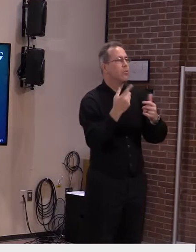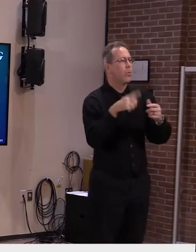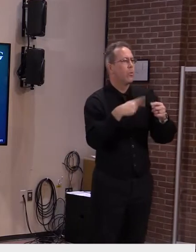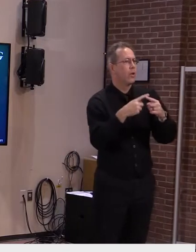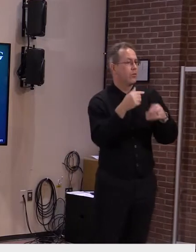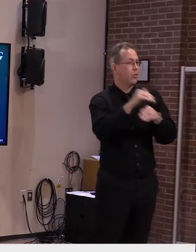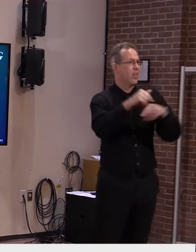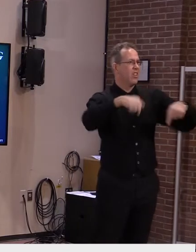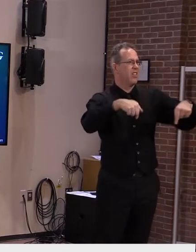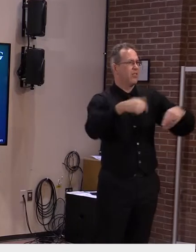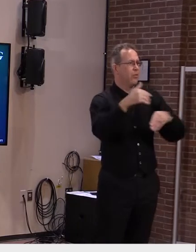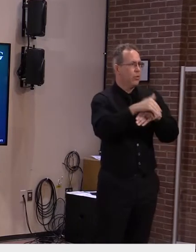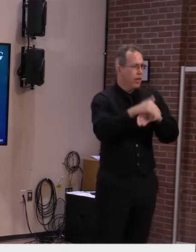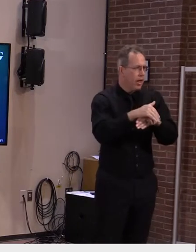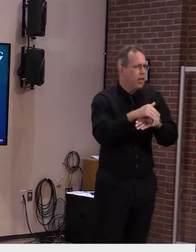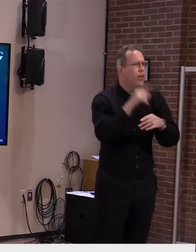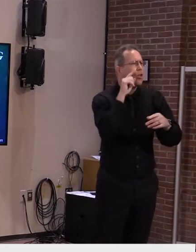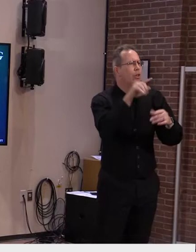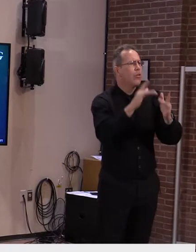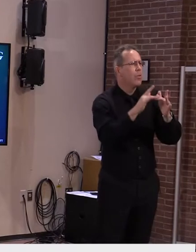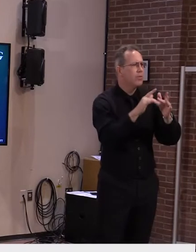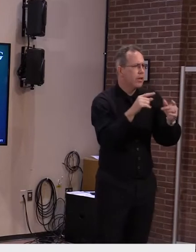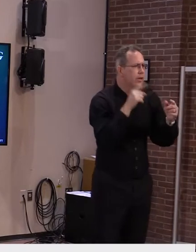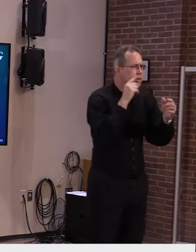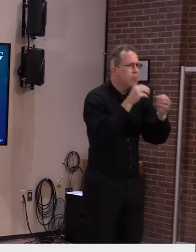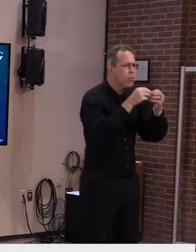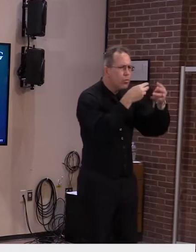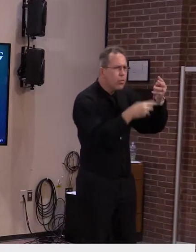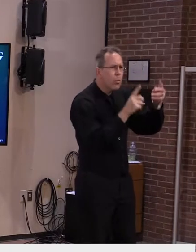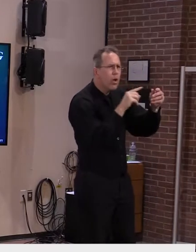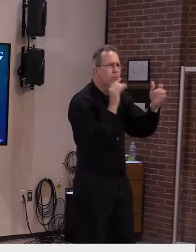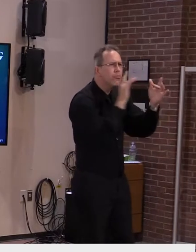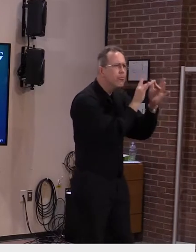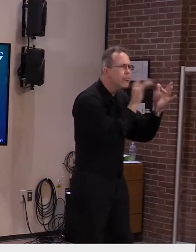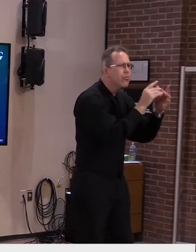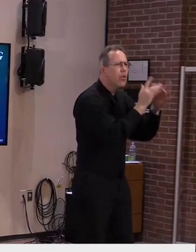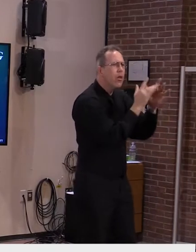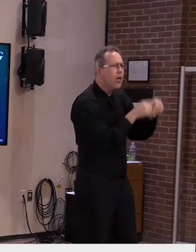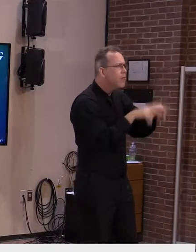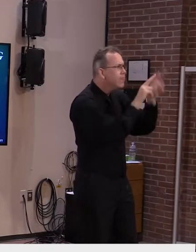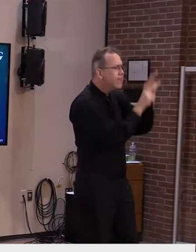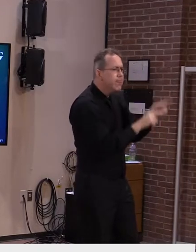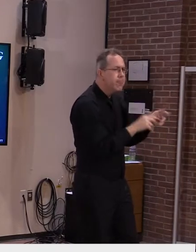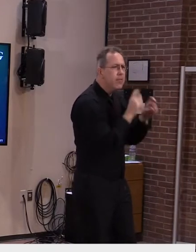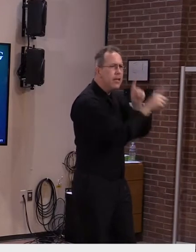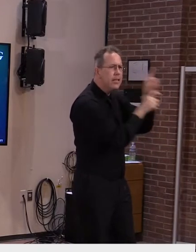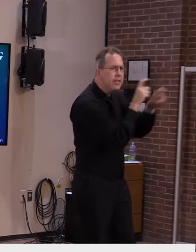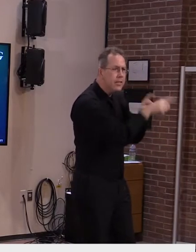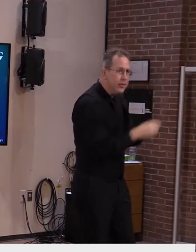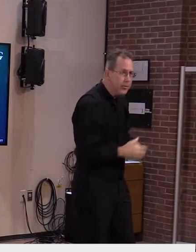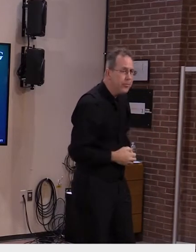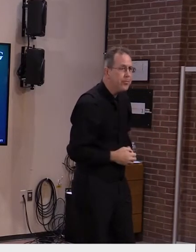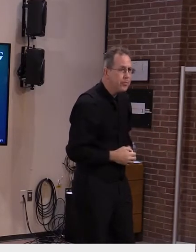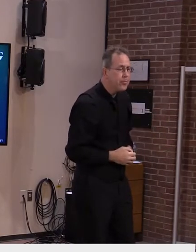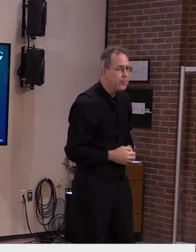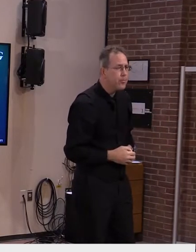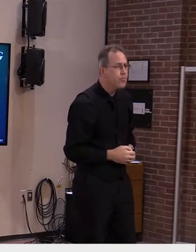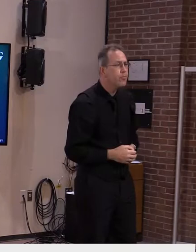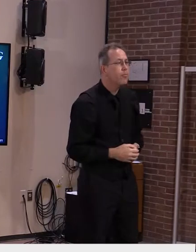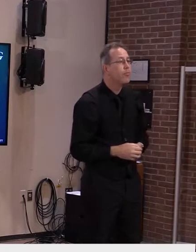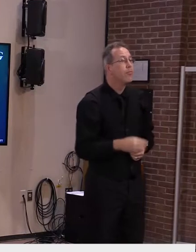In terms of booster doses, approximately 158,000 people have received a booster dose, and we continue,